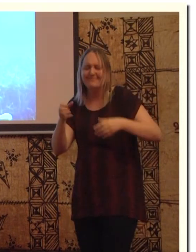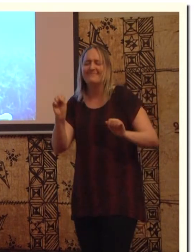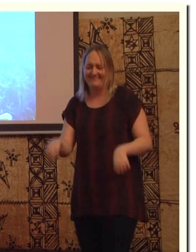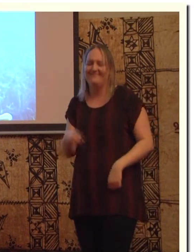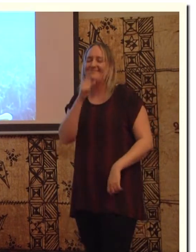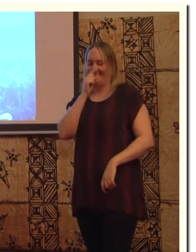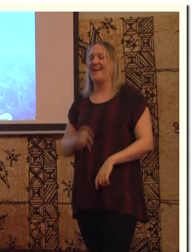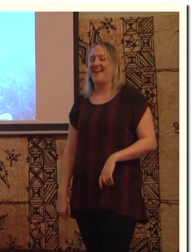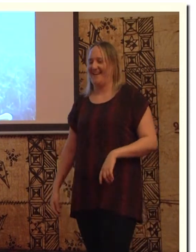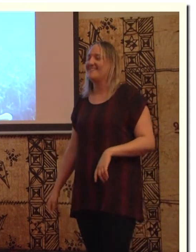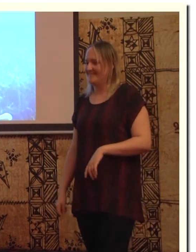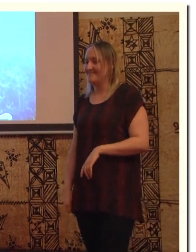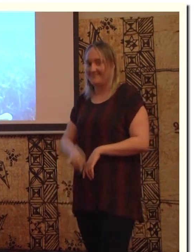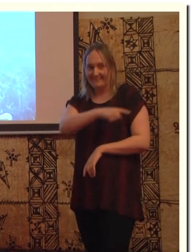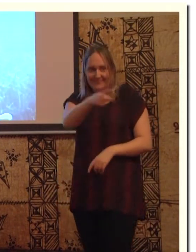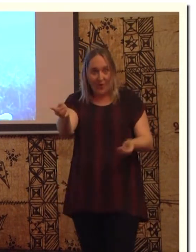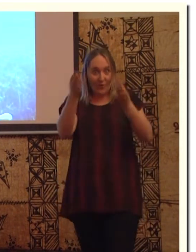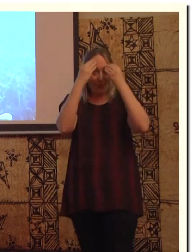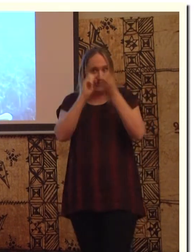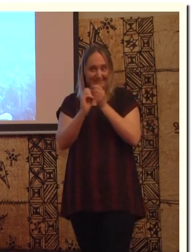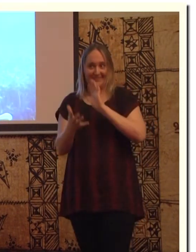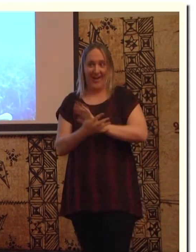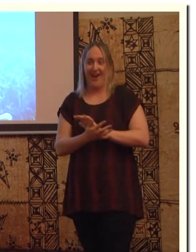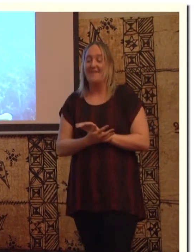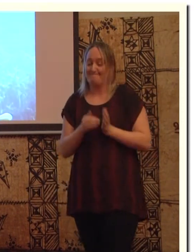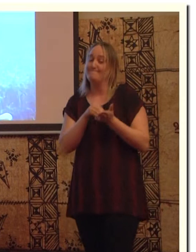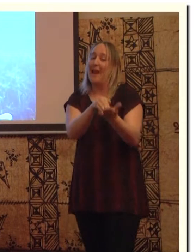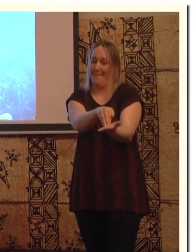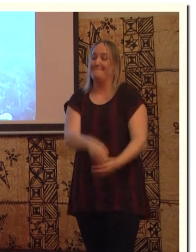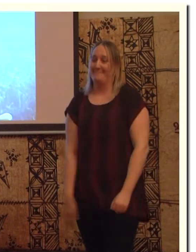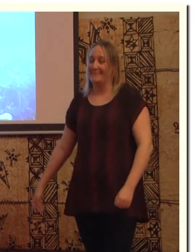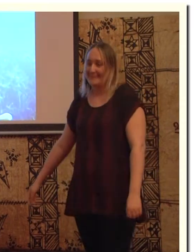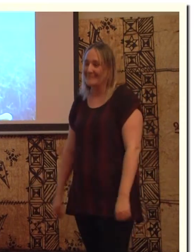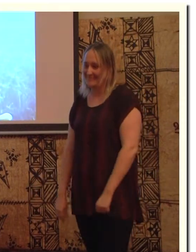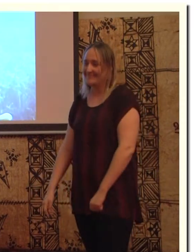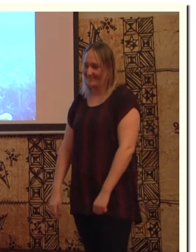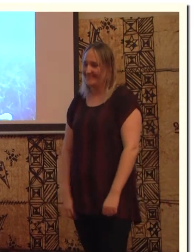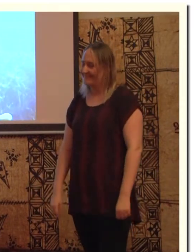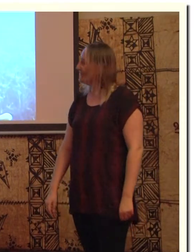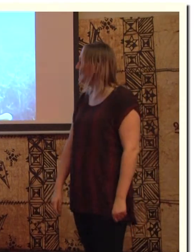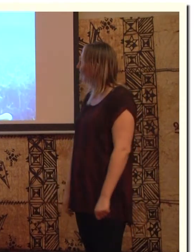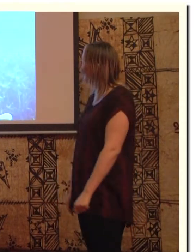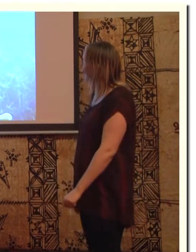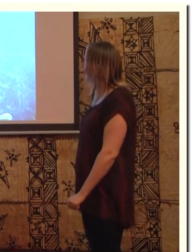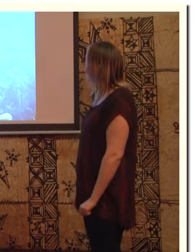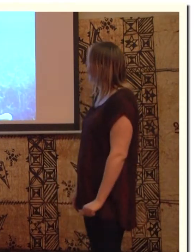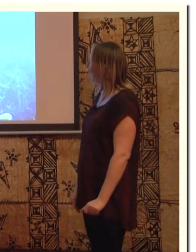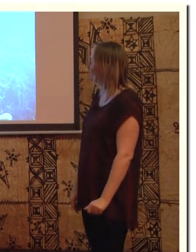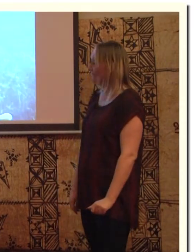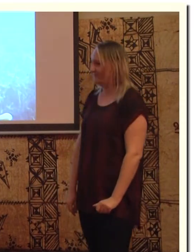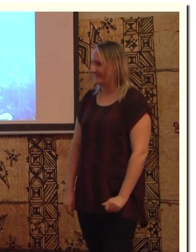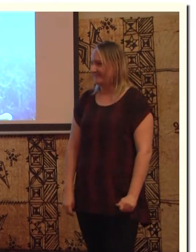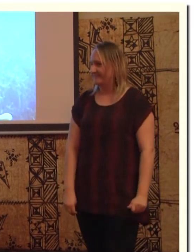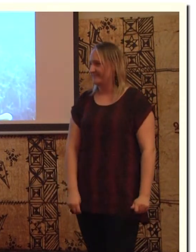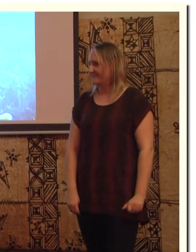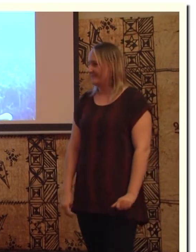And maybe you're wondering, how does signing work when you're underwater? Well, it's a really good idea for you to learn if you're going to go diving, because that